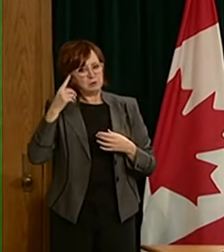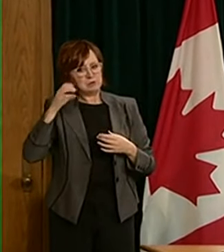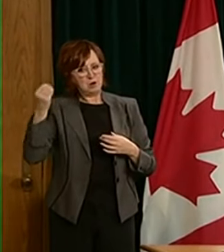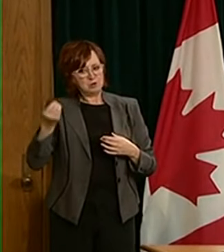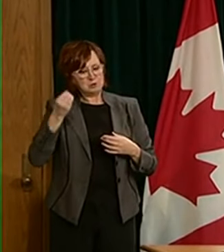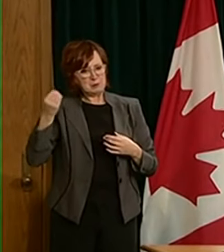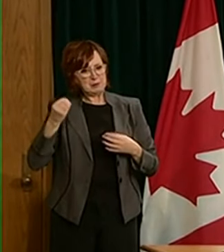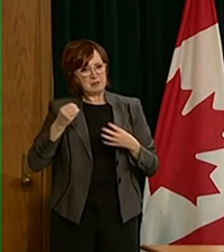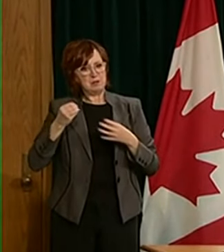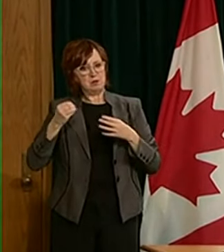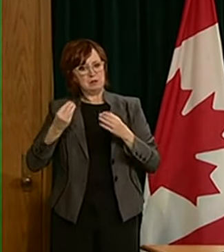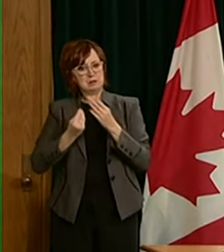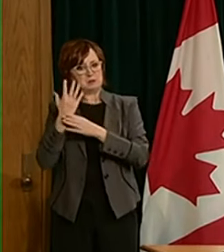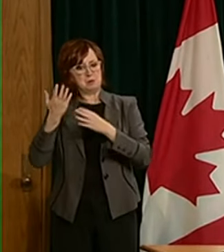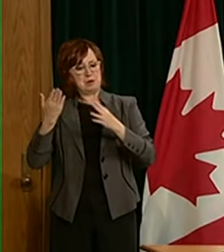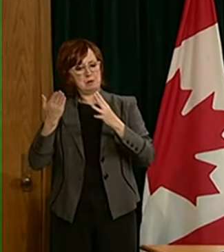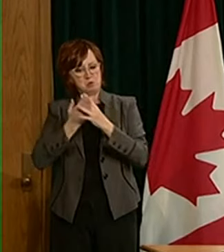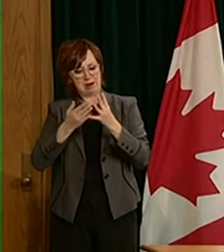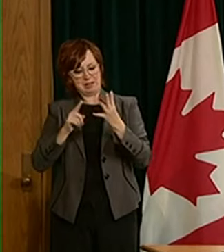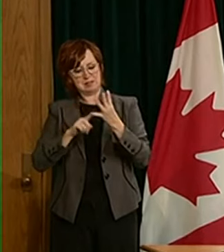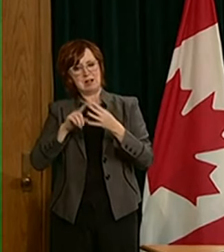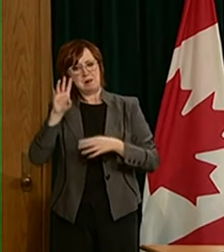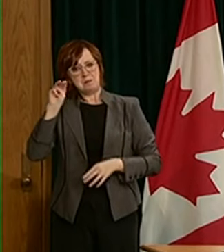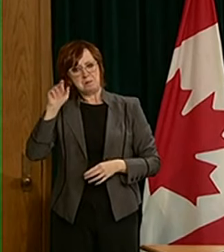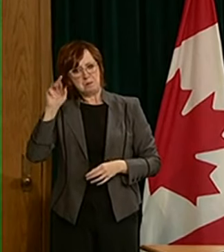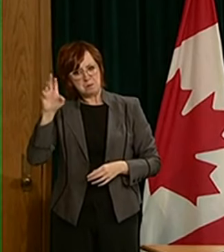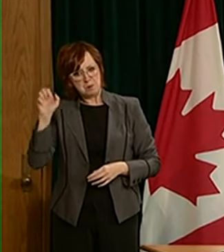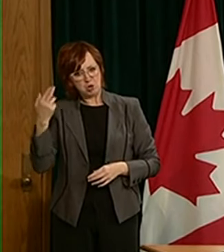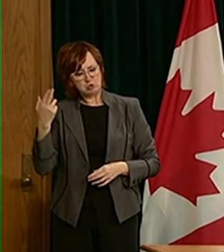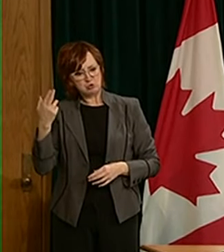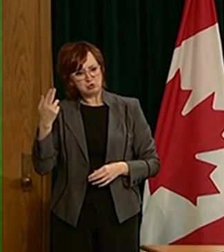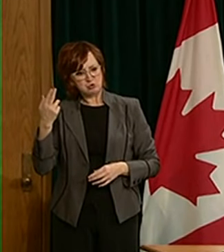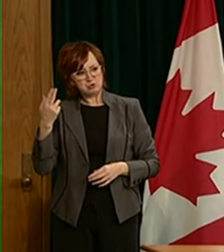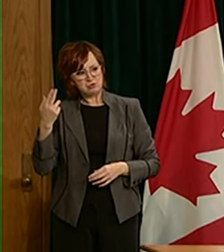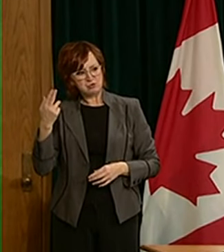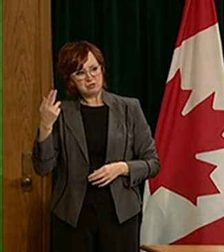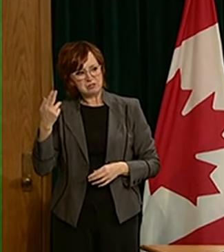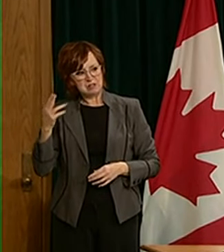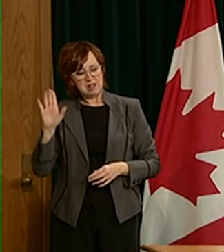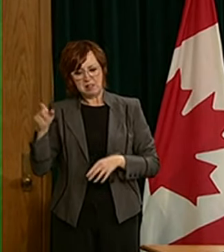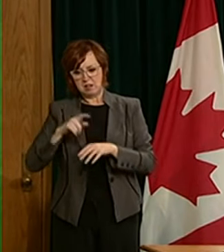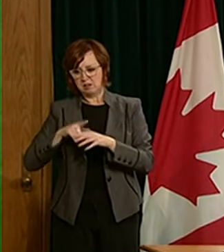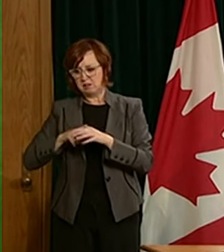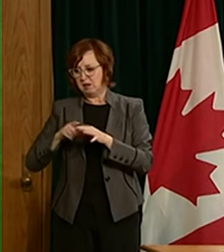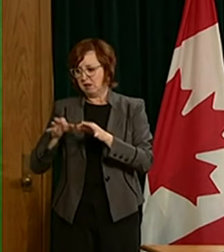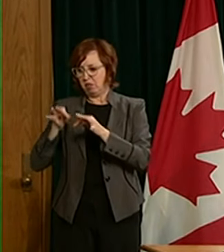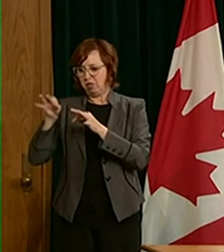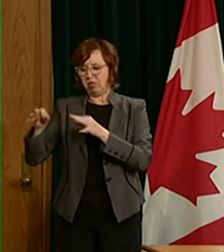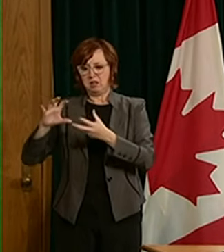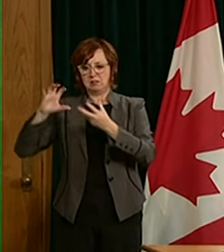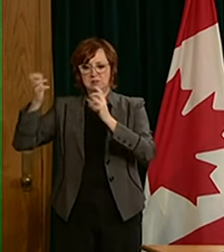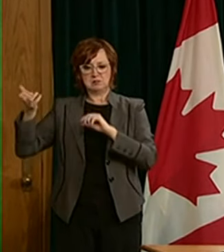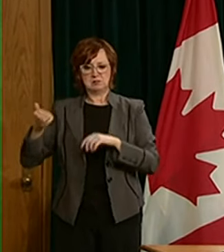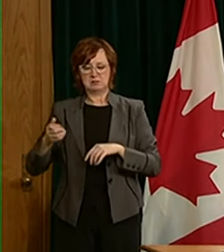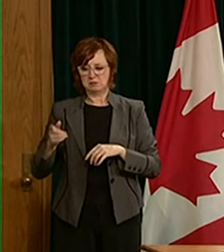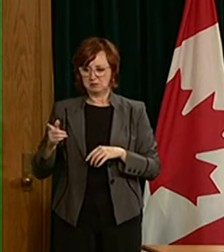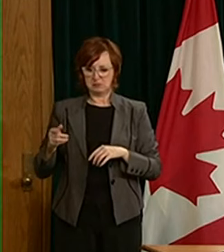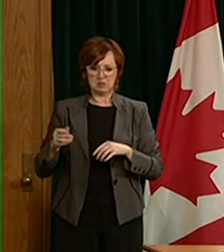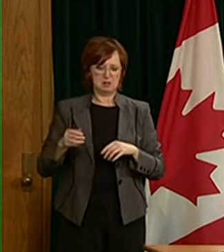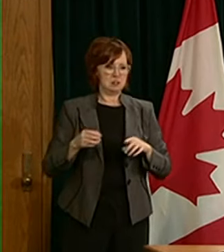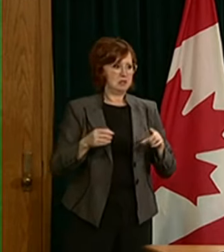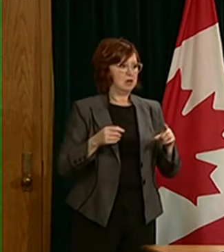so hard to directly apply. But again, they're planning tools. We're not saying this is going to happen. We're saying that we need